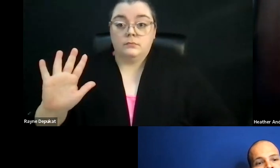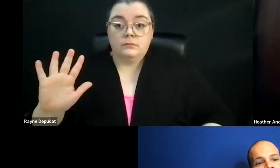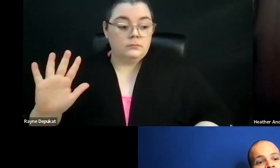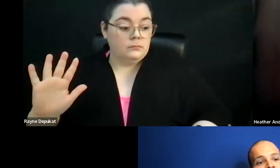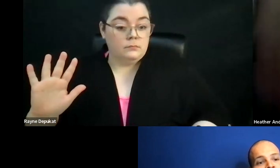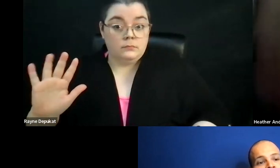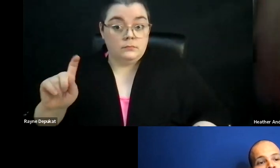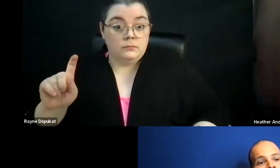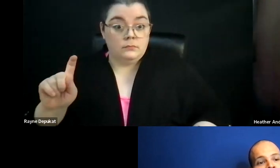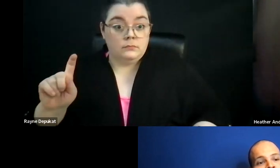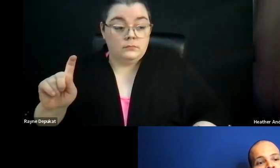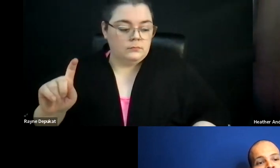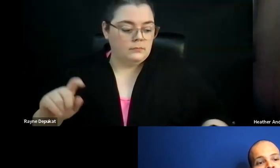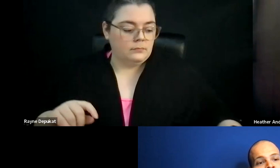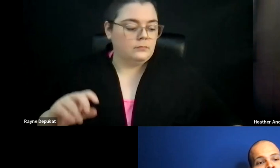That's it for that one.